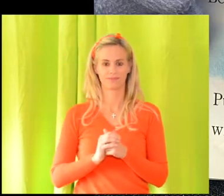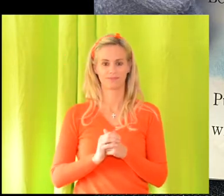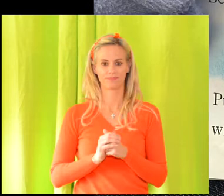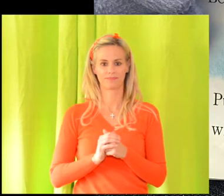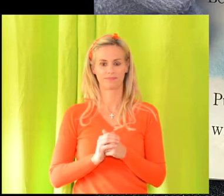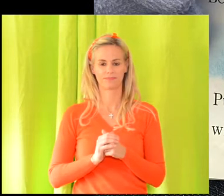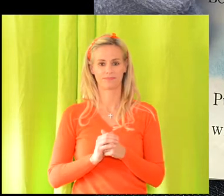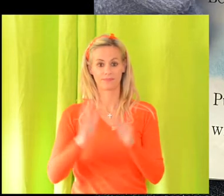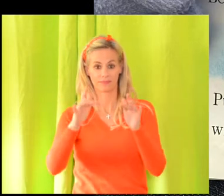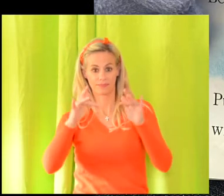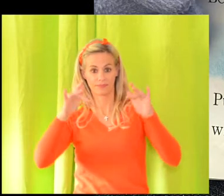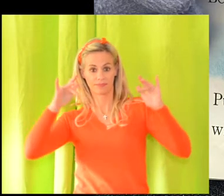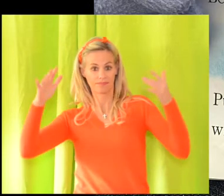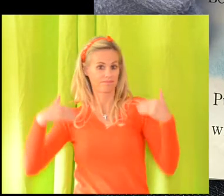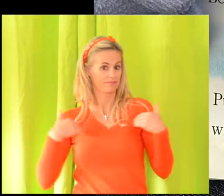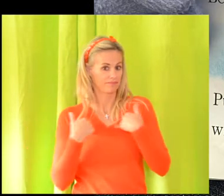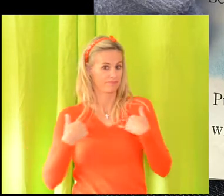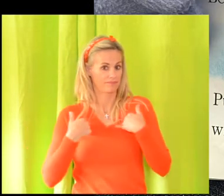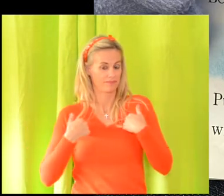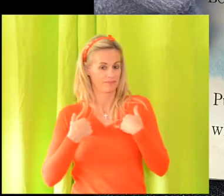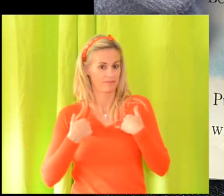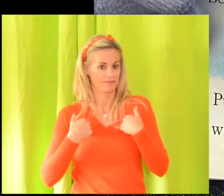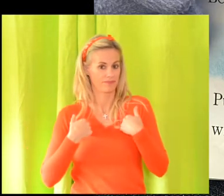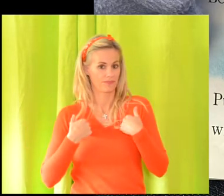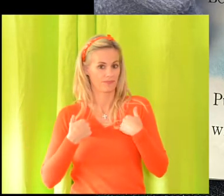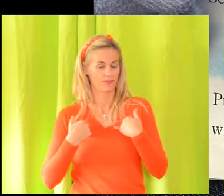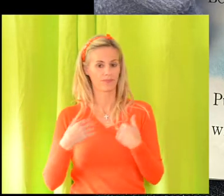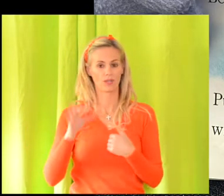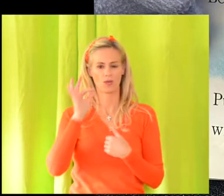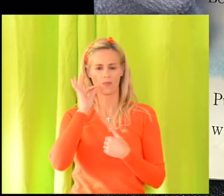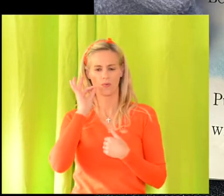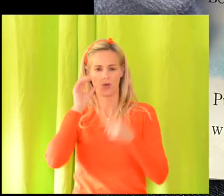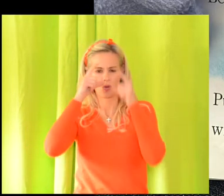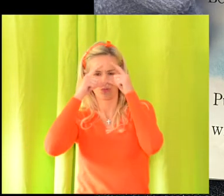Glitter critter, super